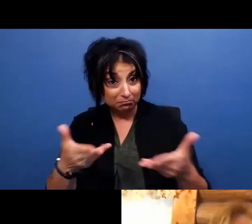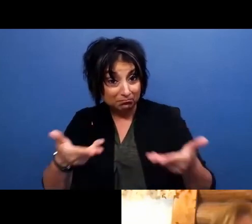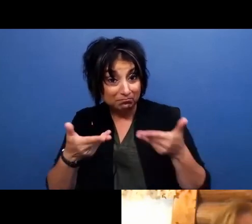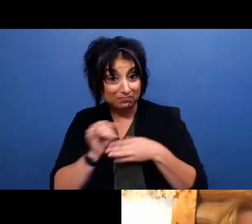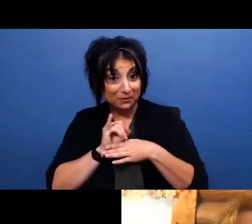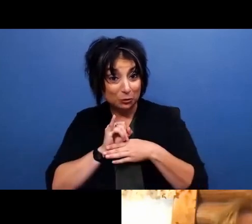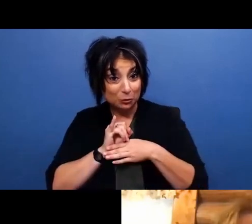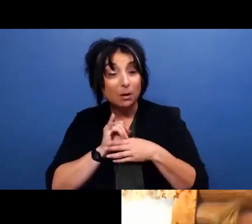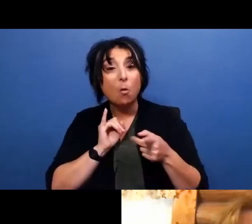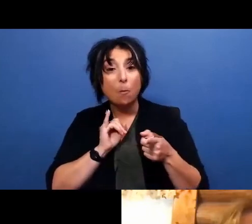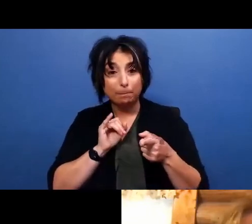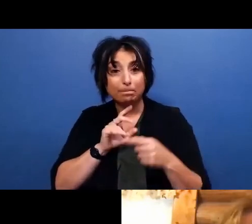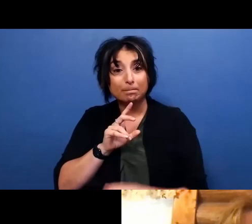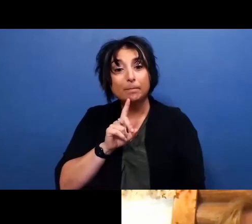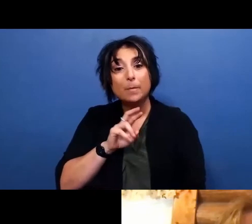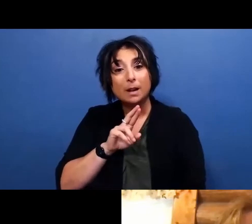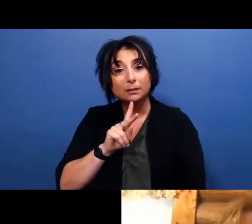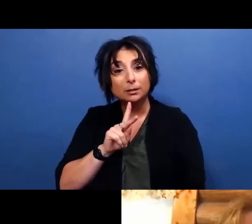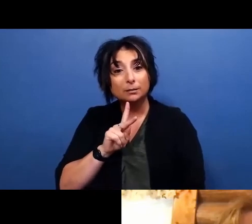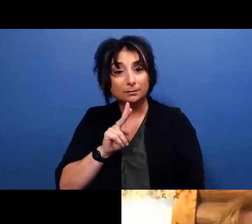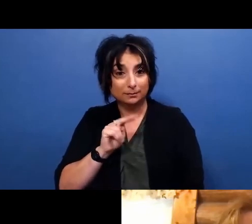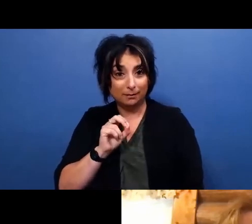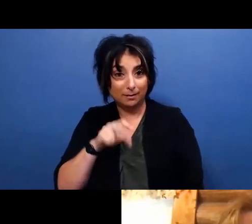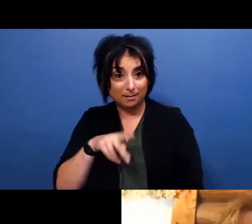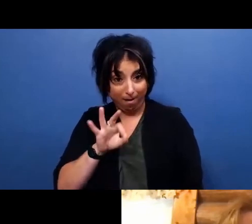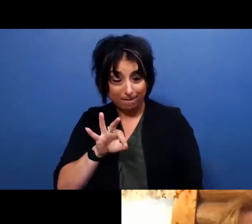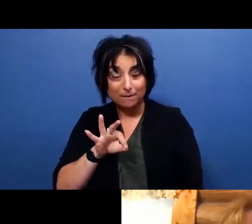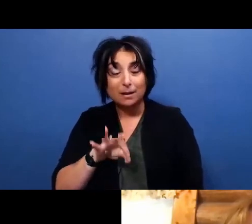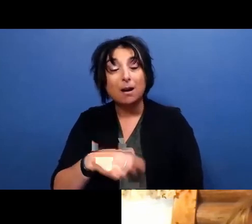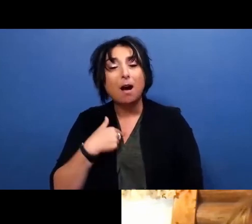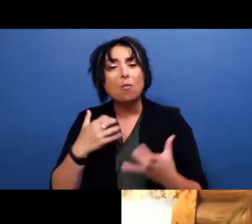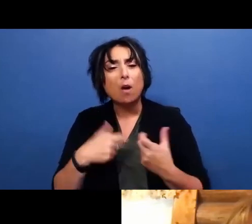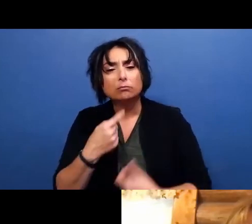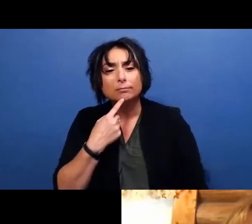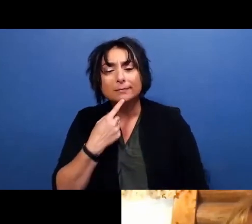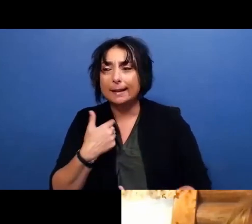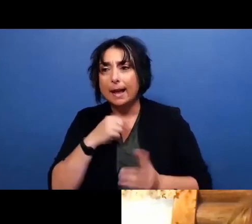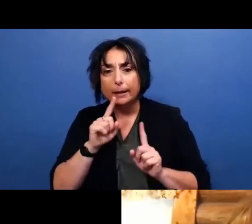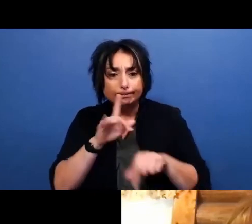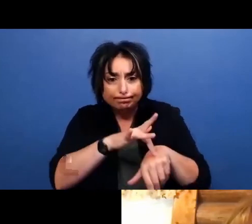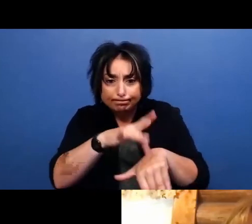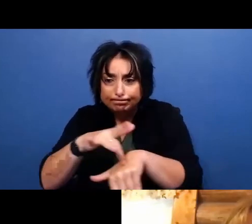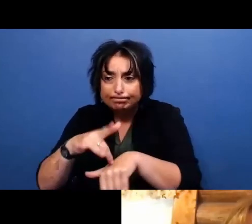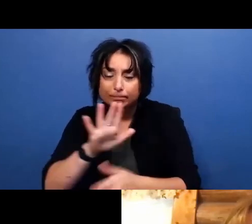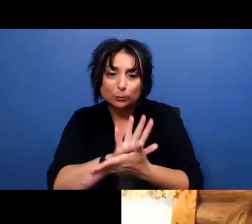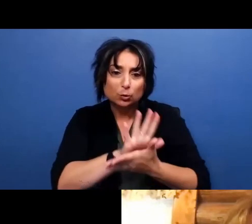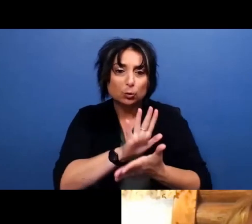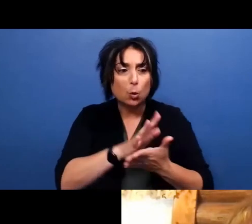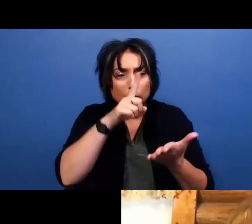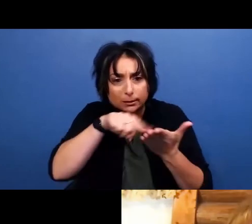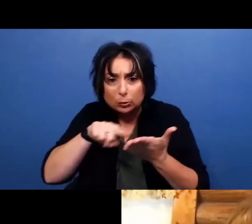that, you know, when I went to the schools and did my research and interviewed so many